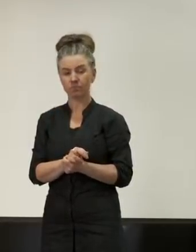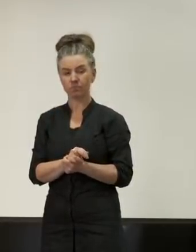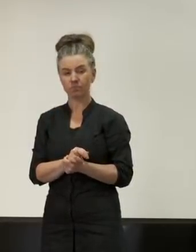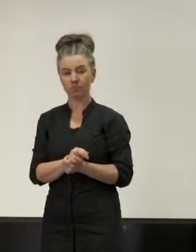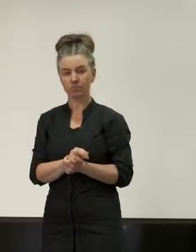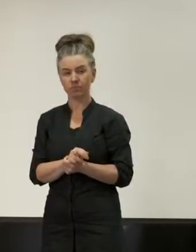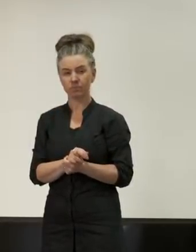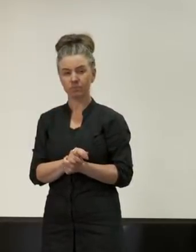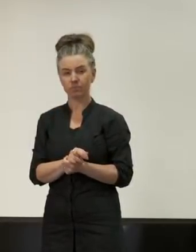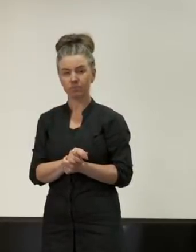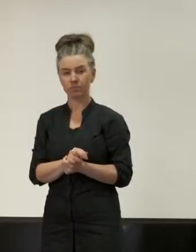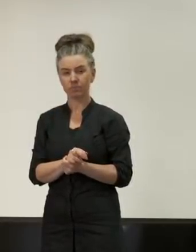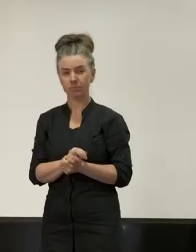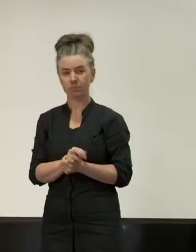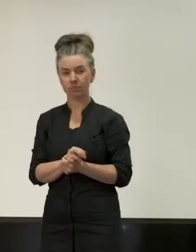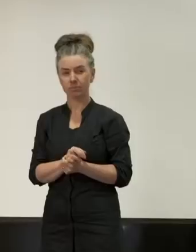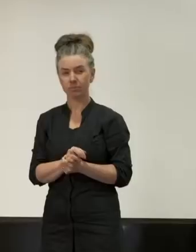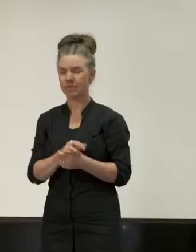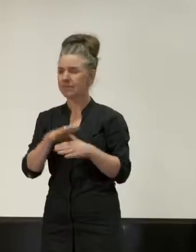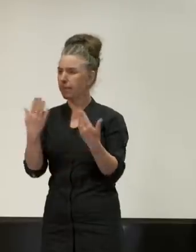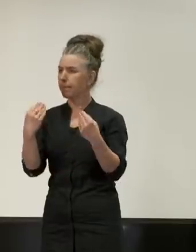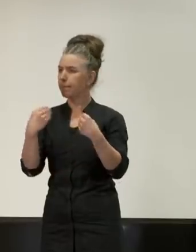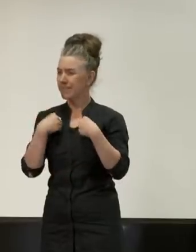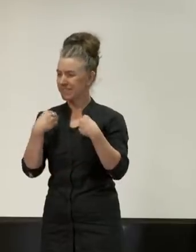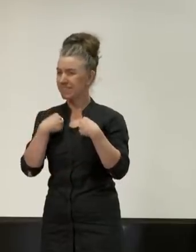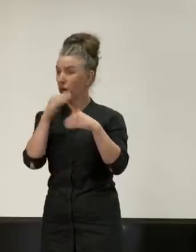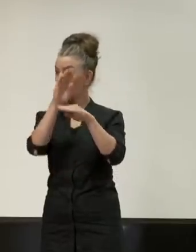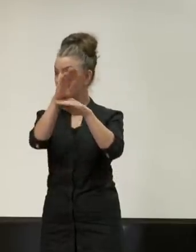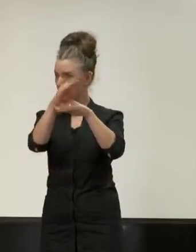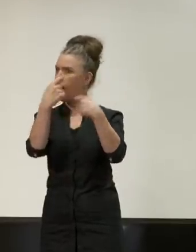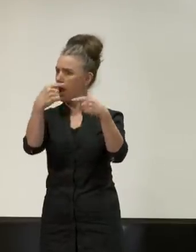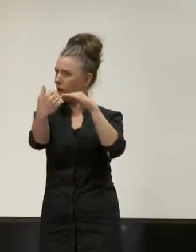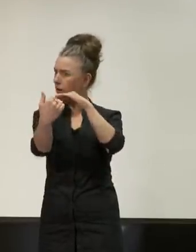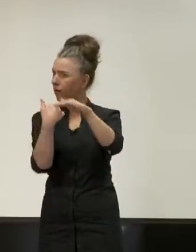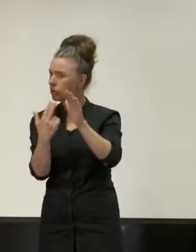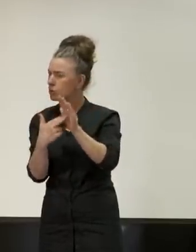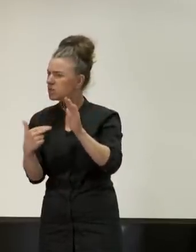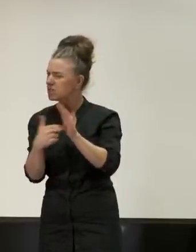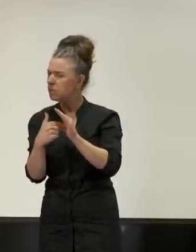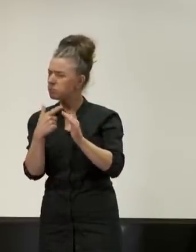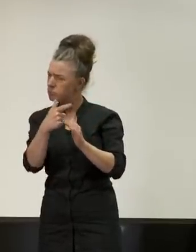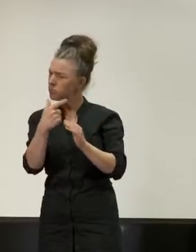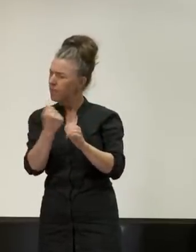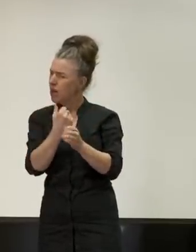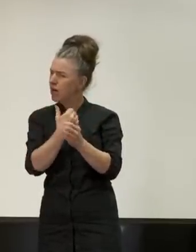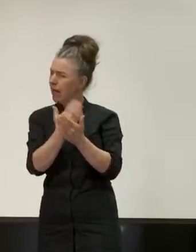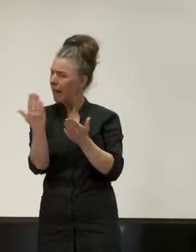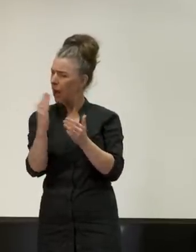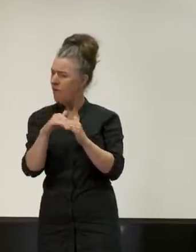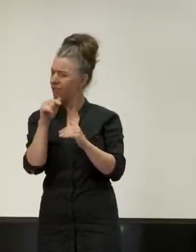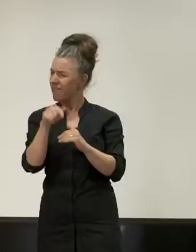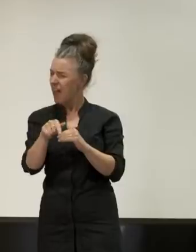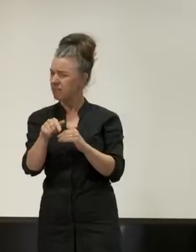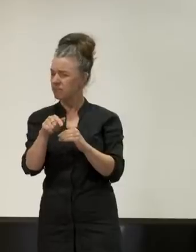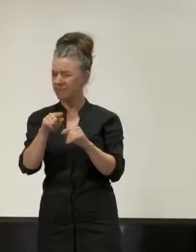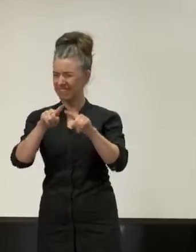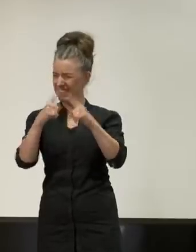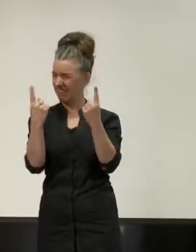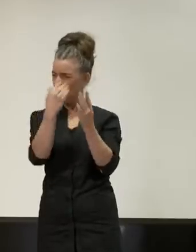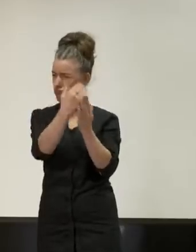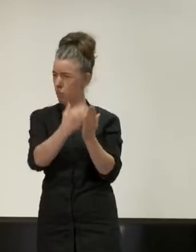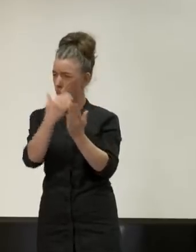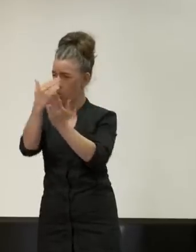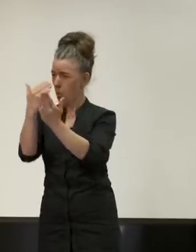the business exemptions more transparent, just to deal with some of that frustration? Oh, yeah, look, as I said yesterday, the proportion of people coming in under the